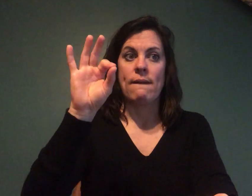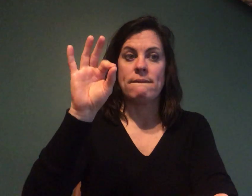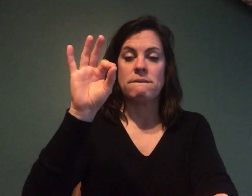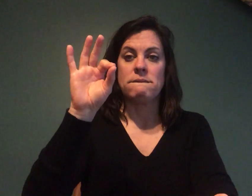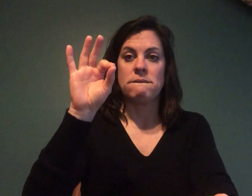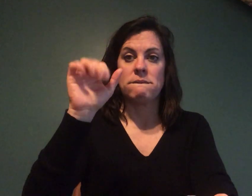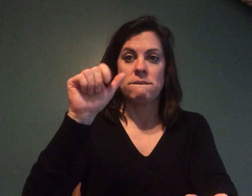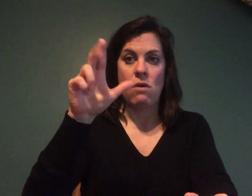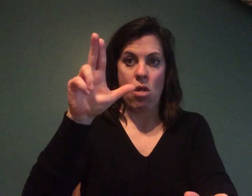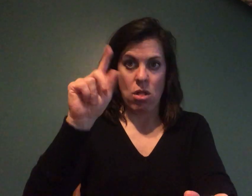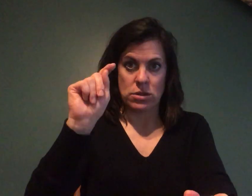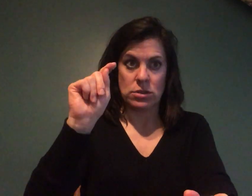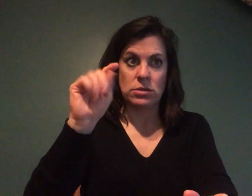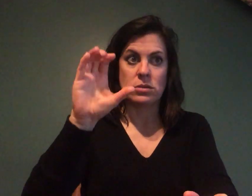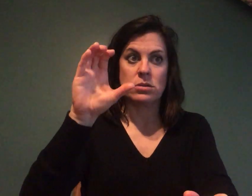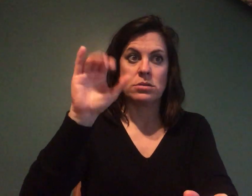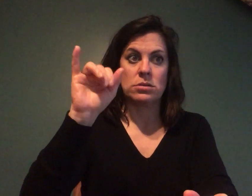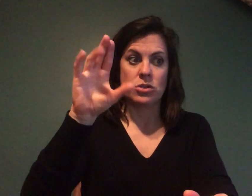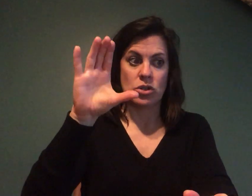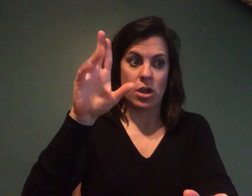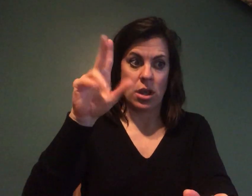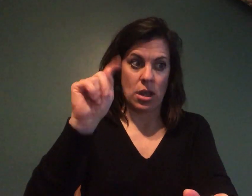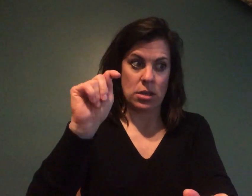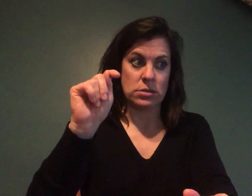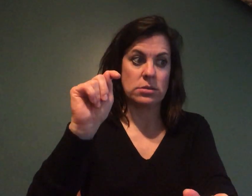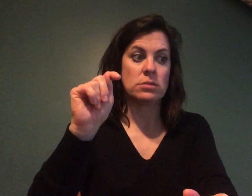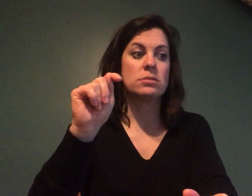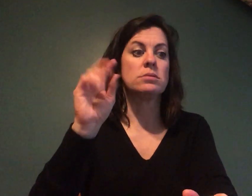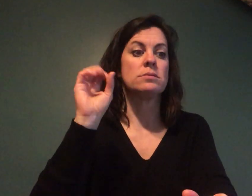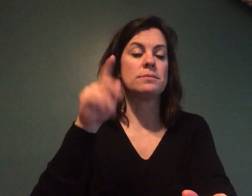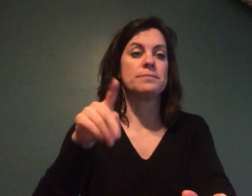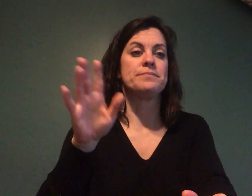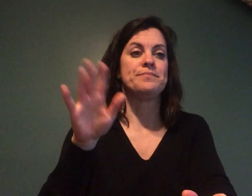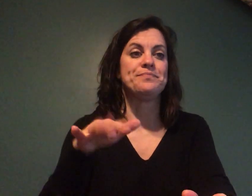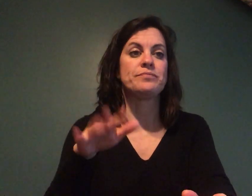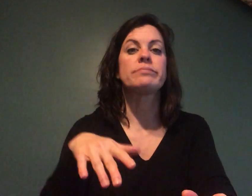any energy. What are the four main energies? Somebody better tell me these.